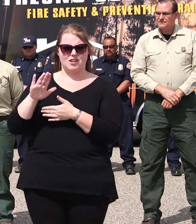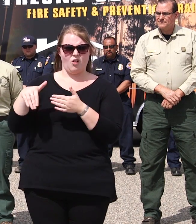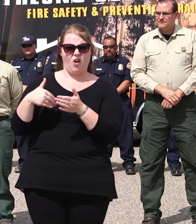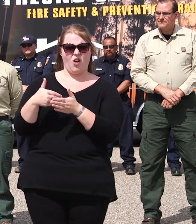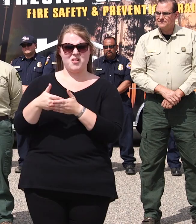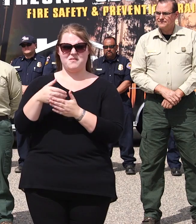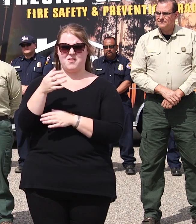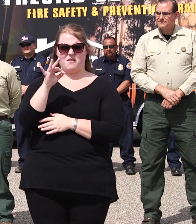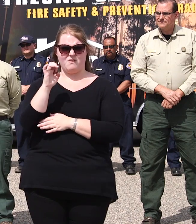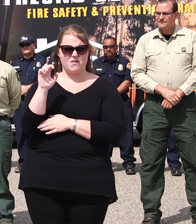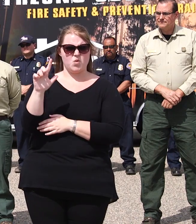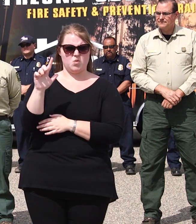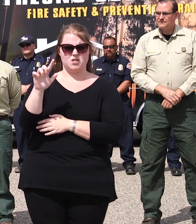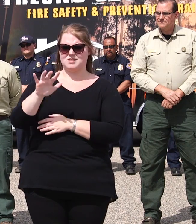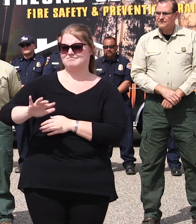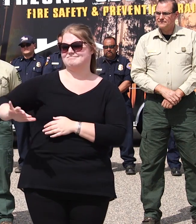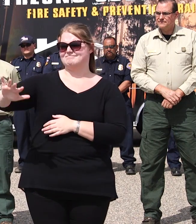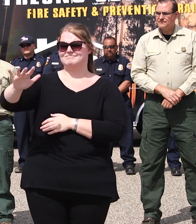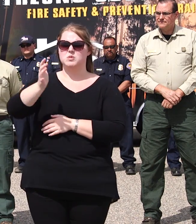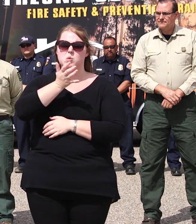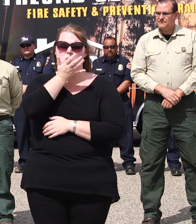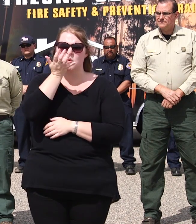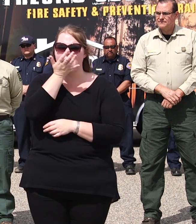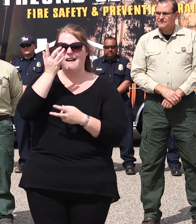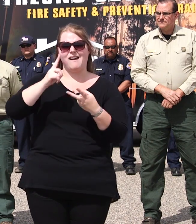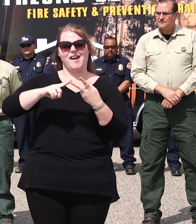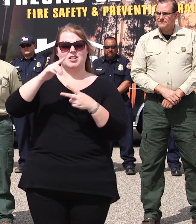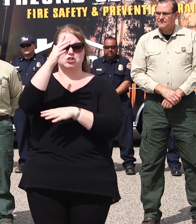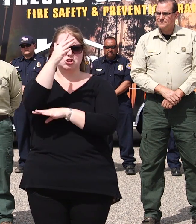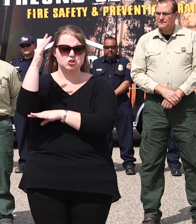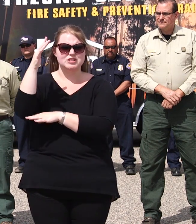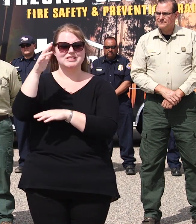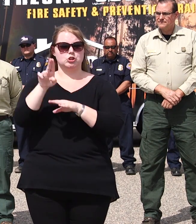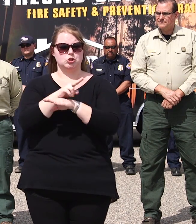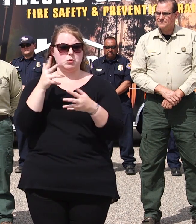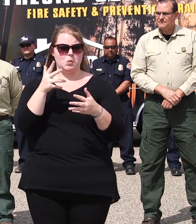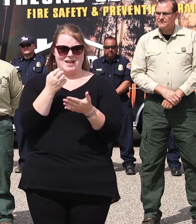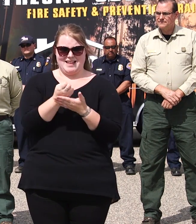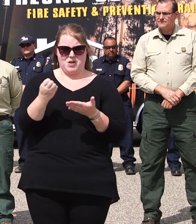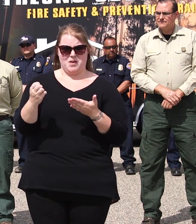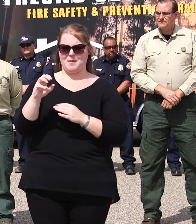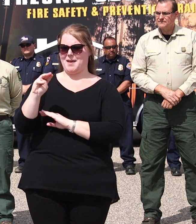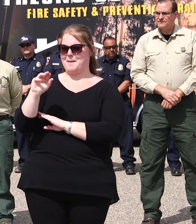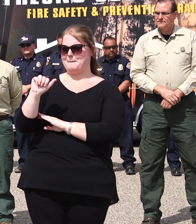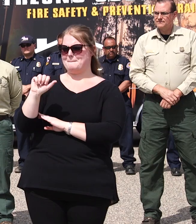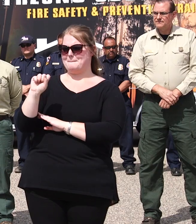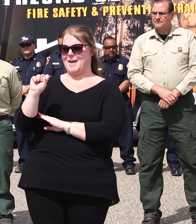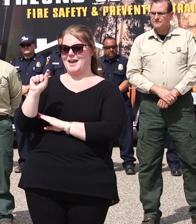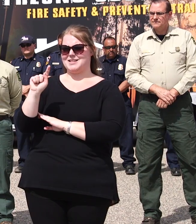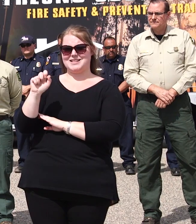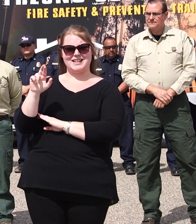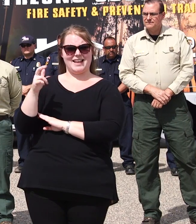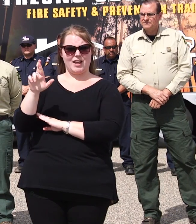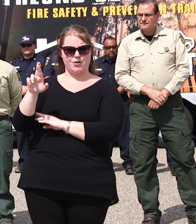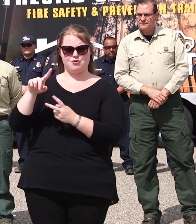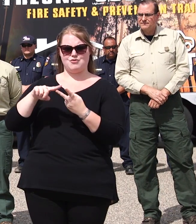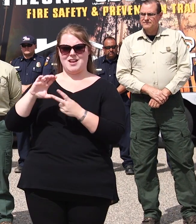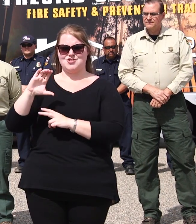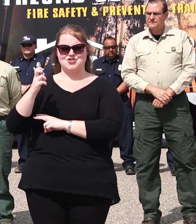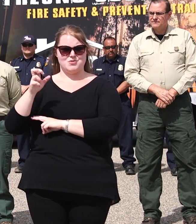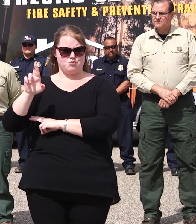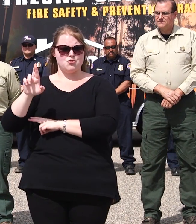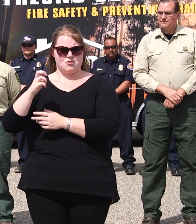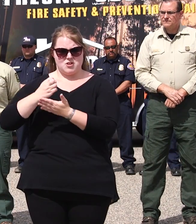fuels through masticators and chippers, and then funding for